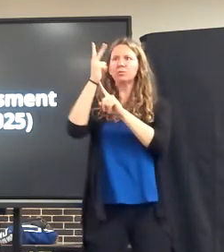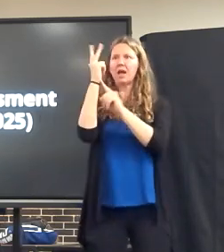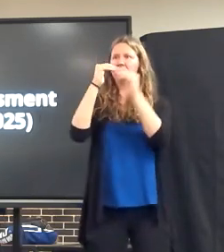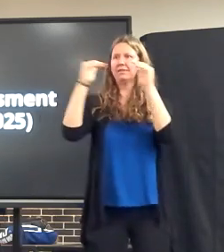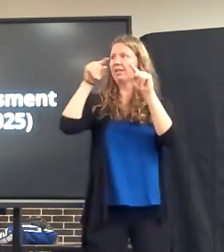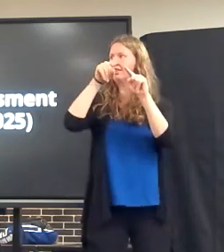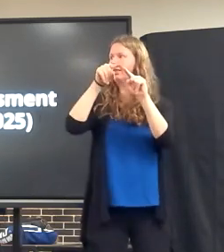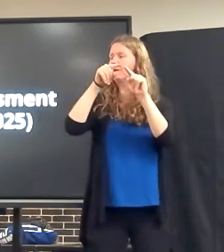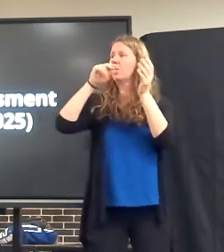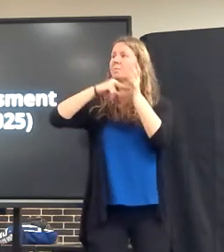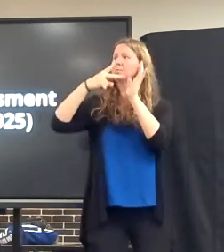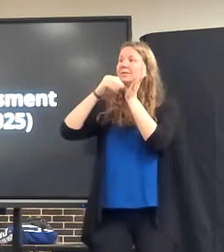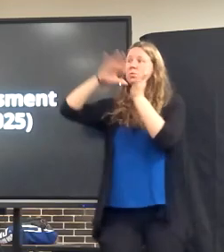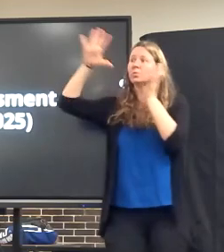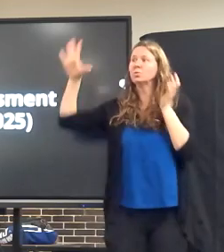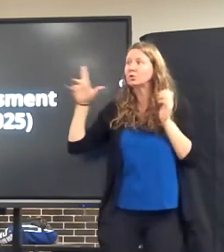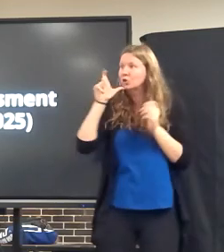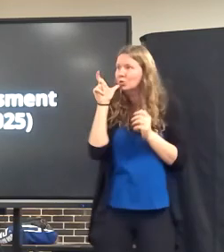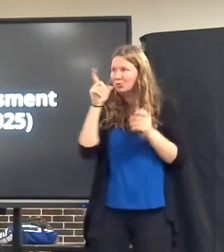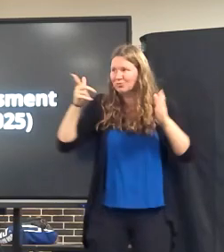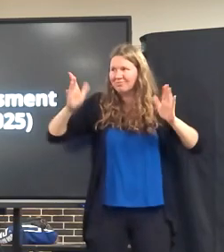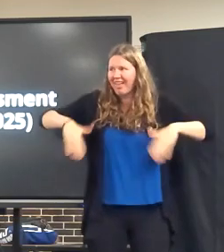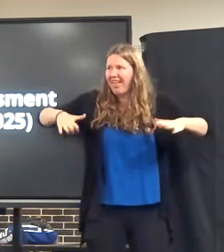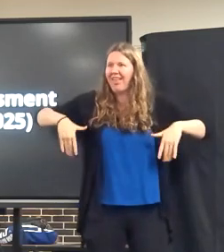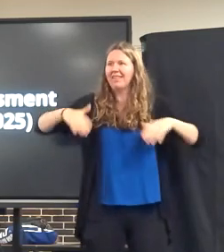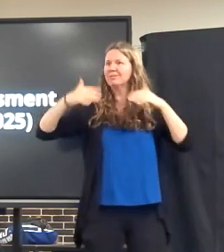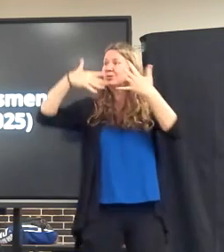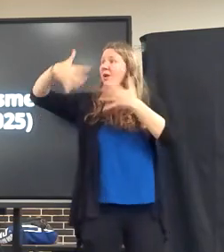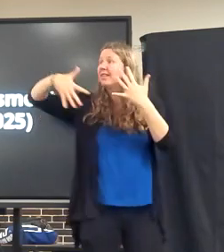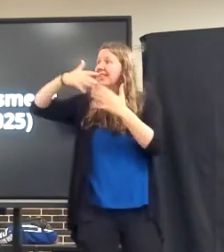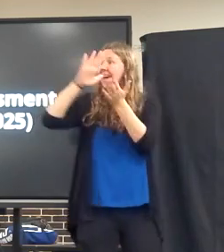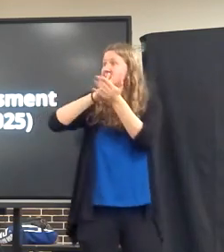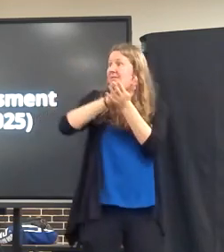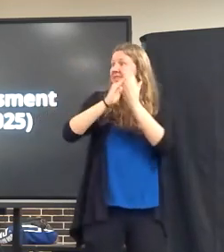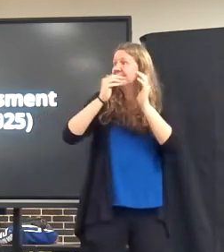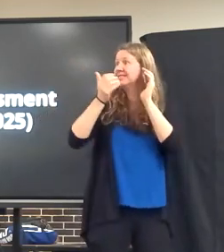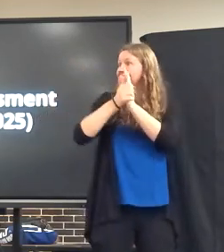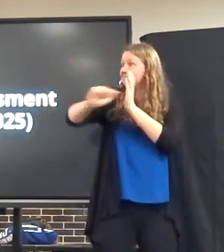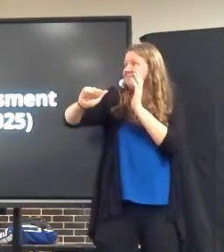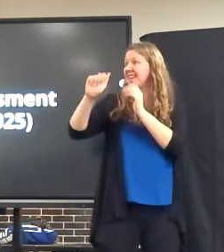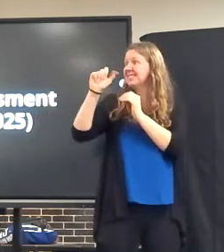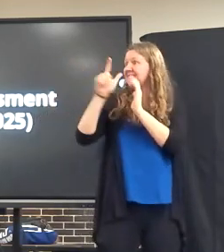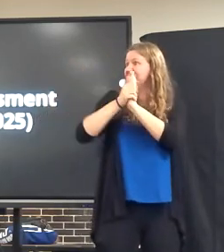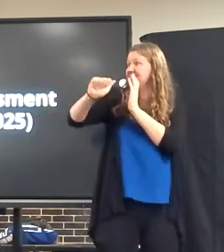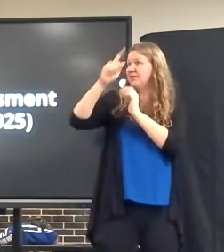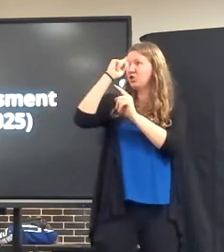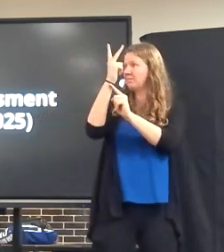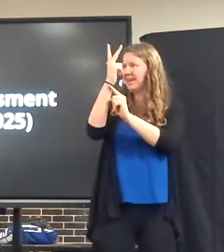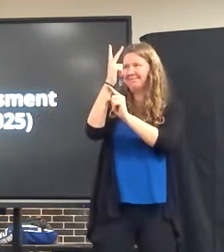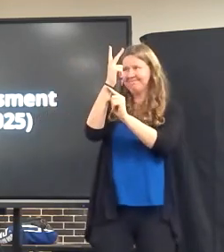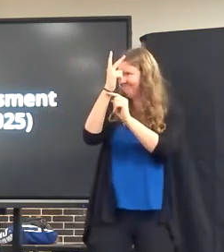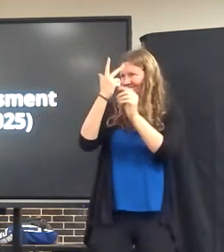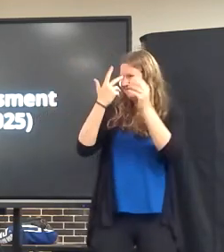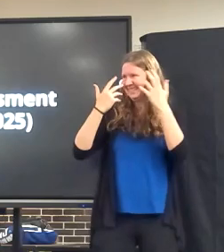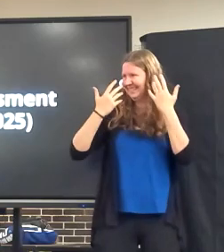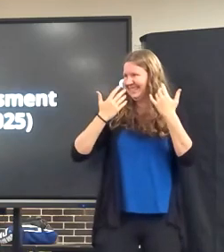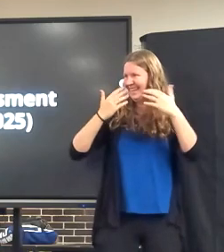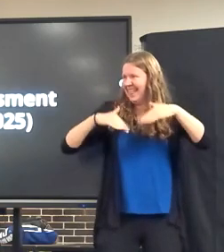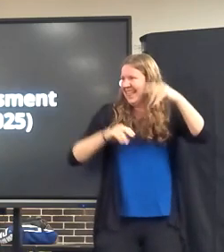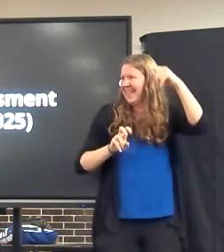assessing the student right at that level. So if a student has just transitioned into ISD and they don't have those